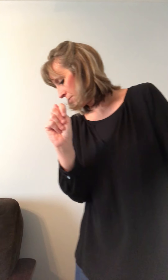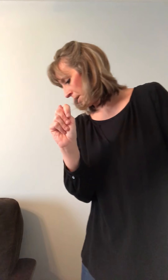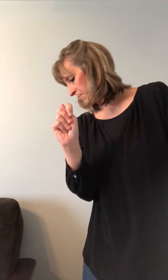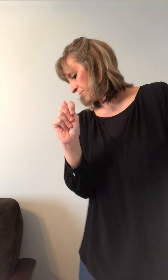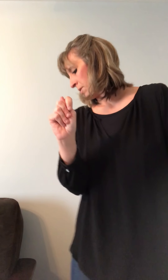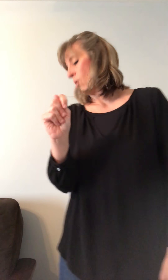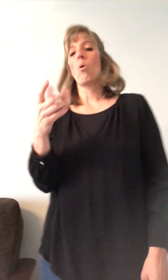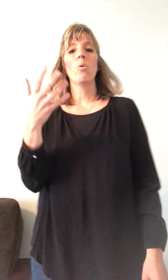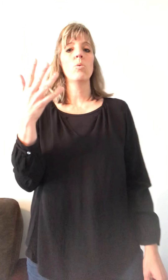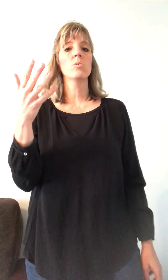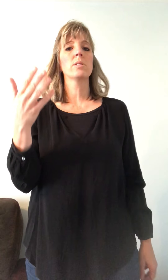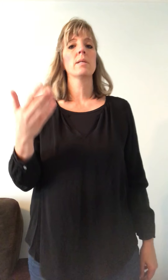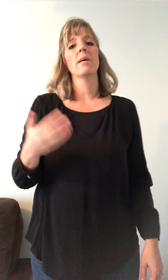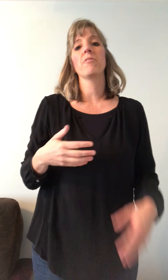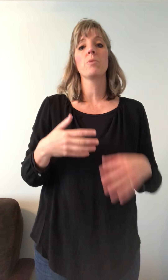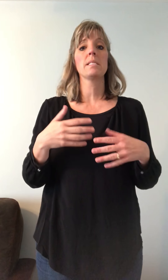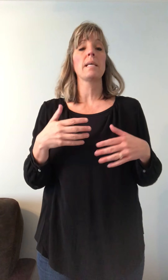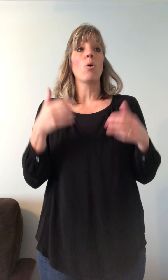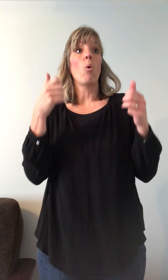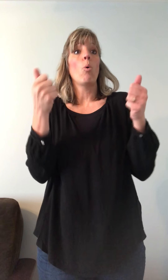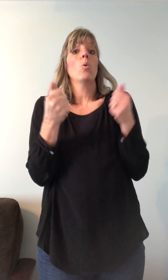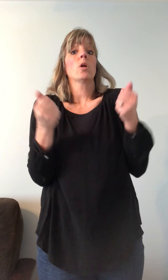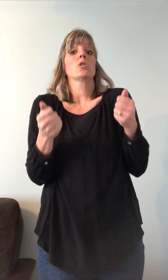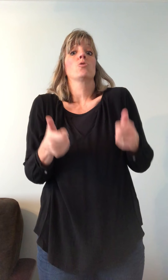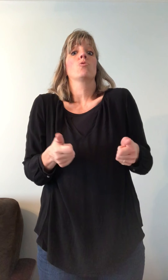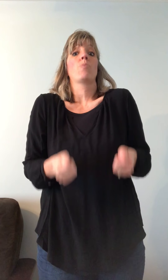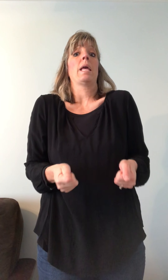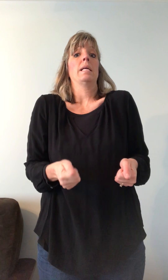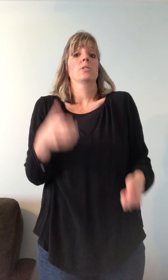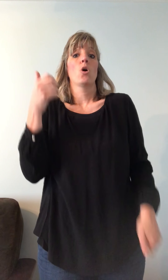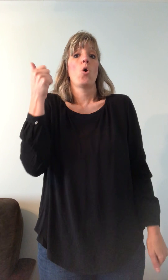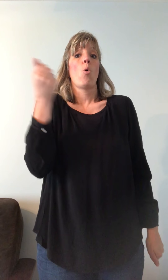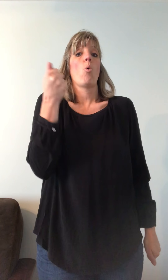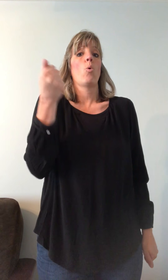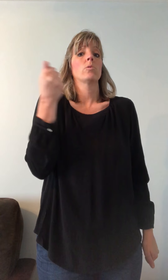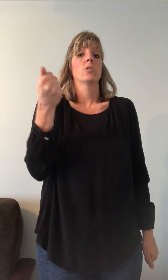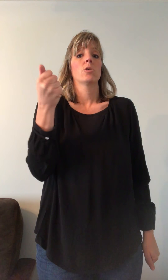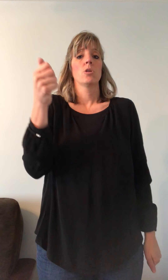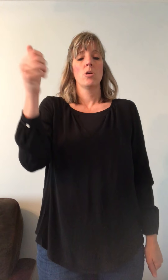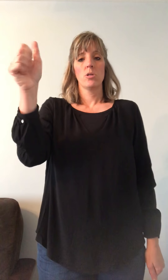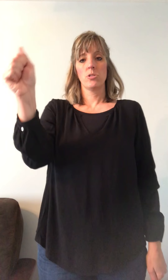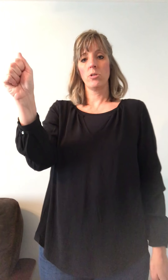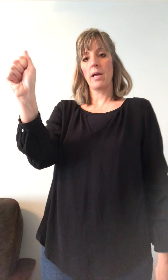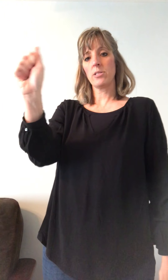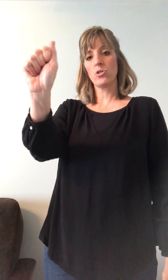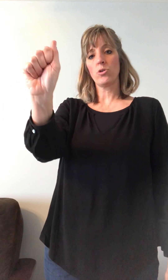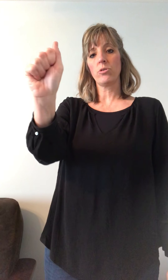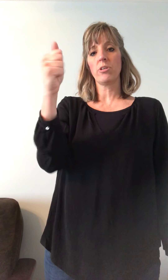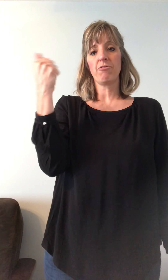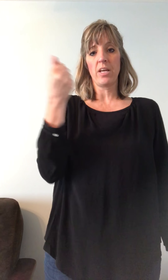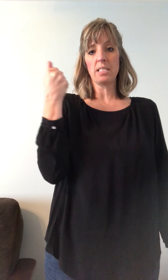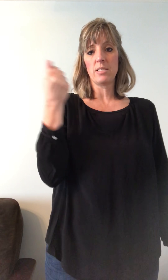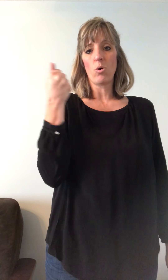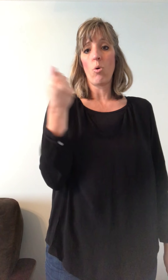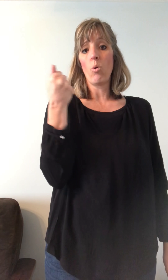right, hold, like if you want to say hold onto the reins, hold. So you kind of circle your fist,